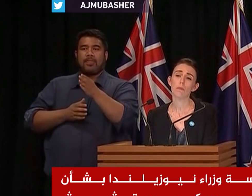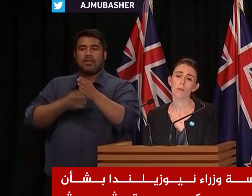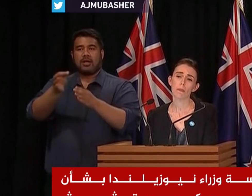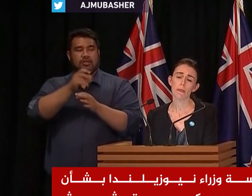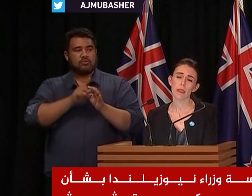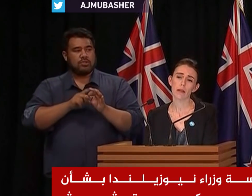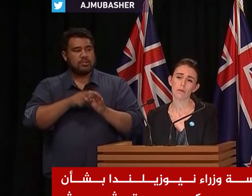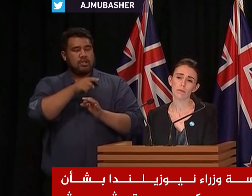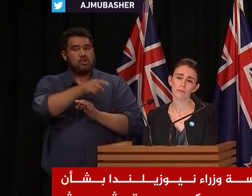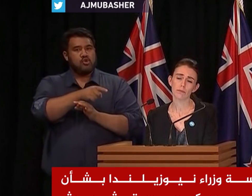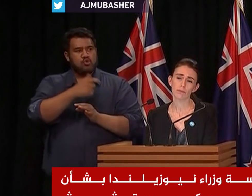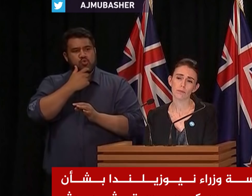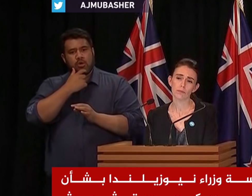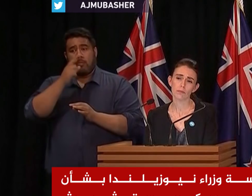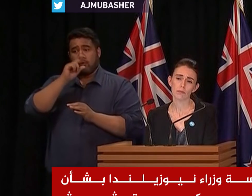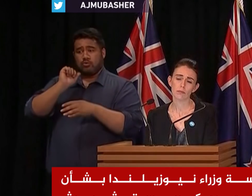And